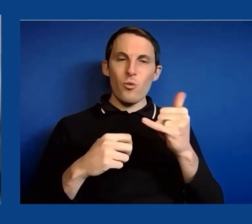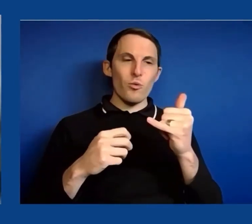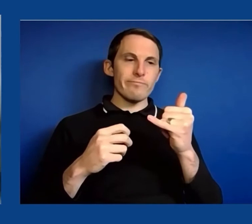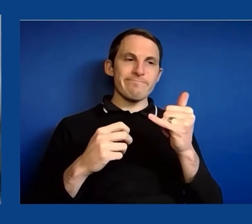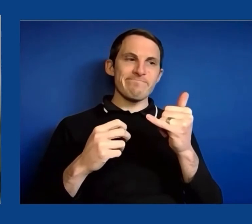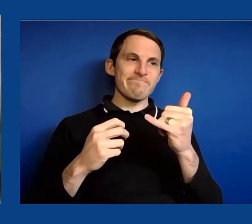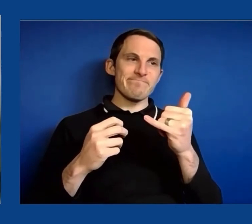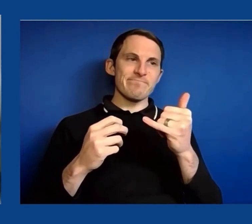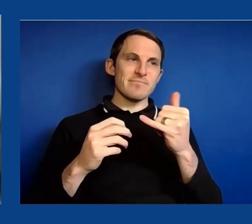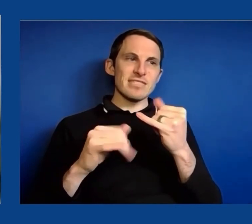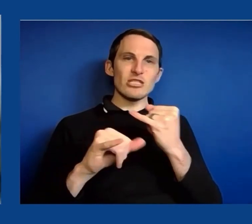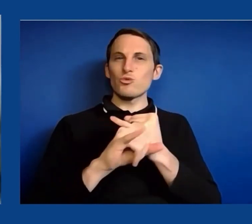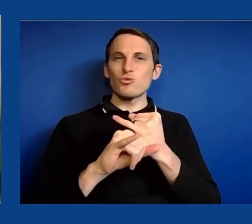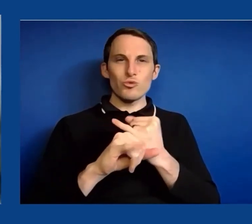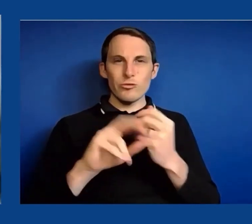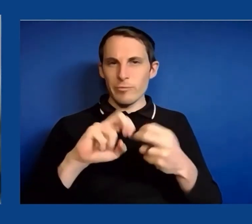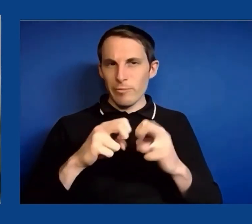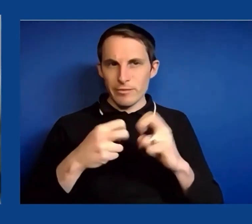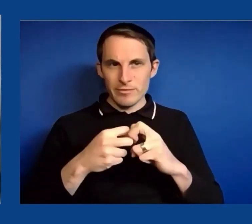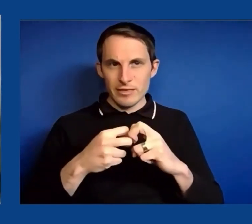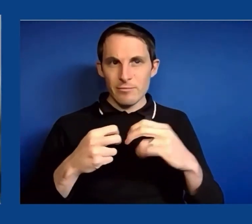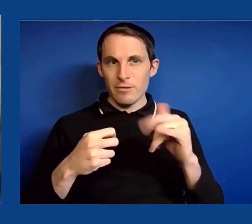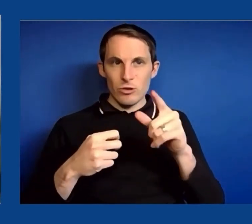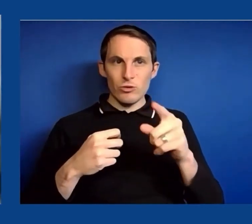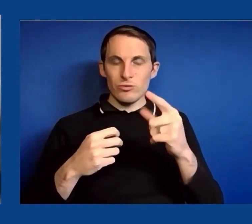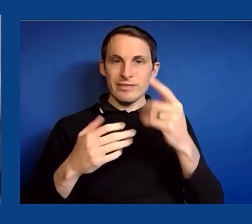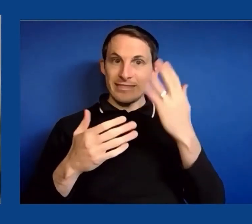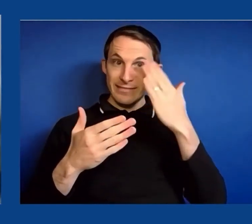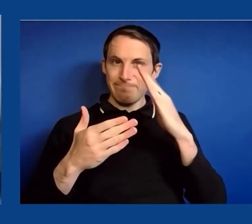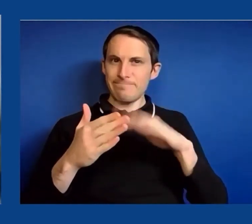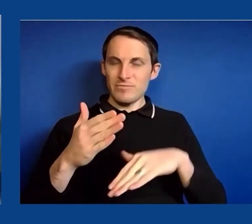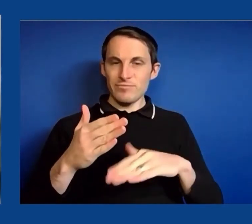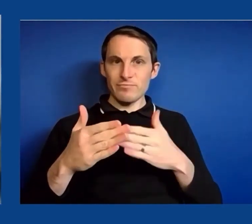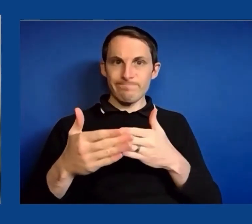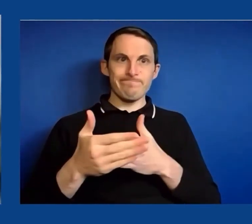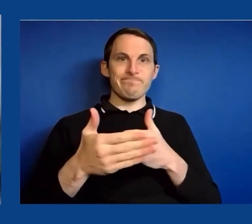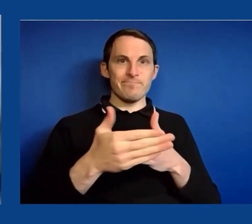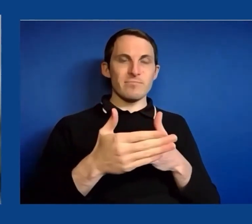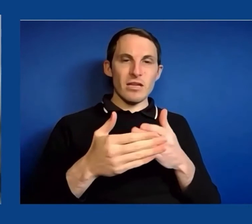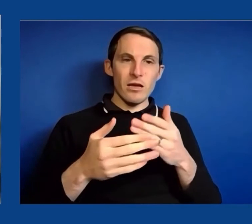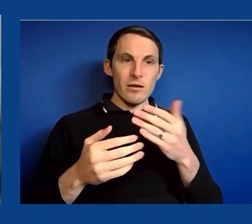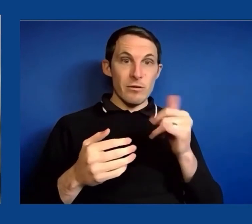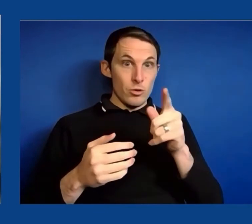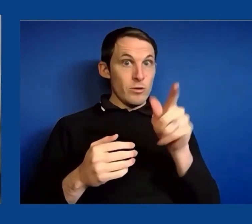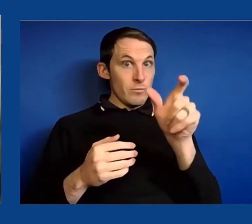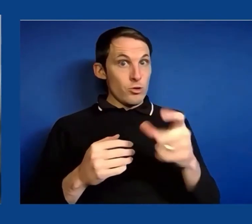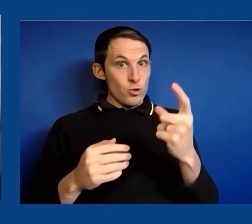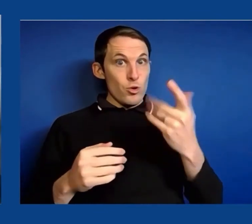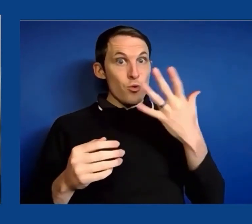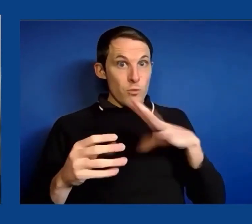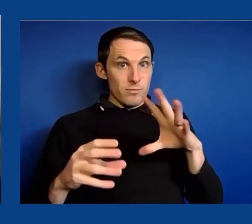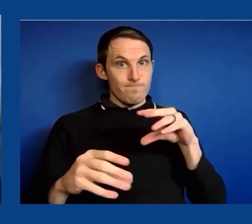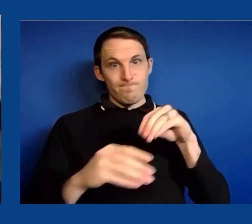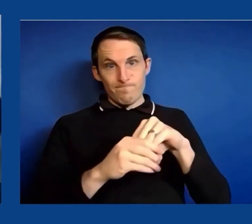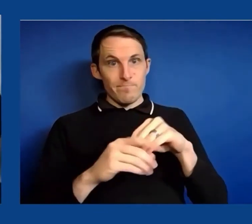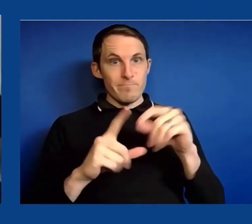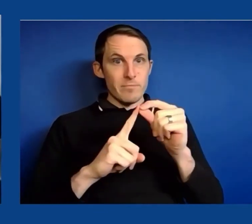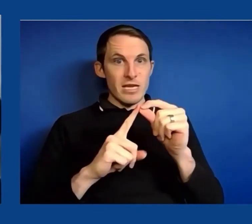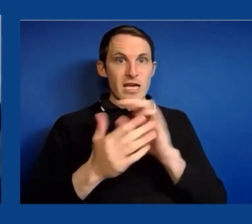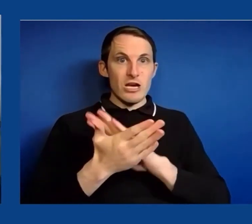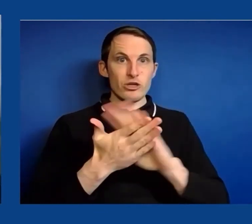institutional problems that you may have encountered as somebody who wanted to do a PhD based